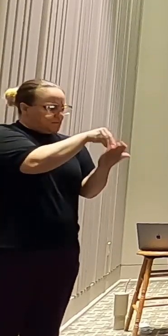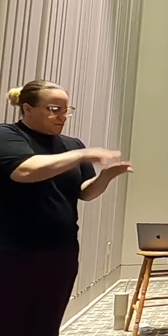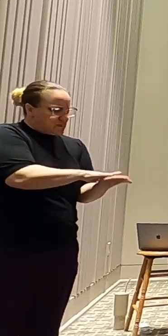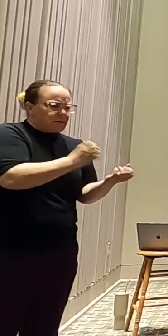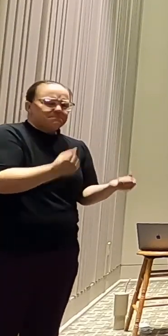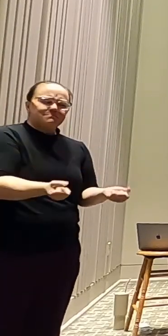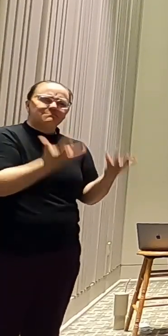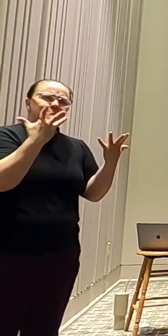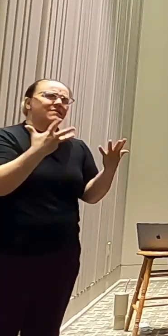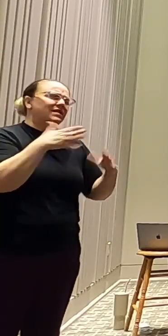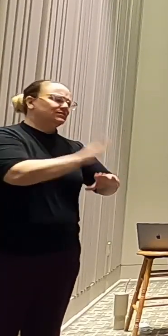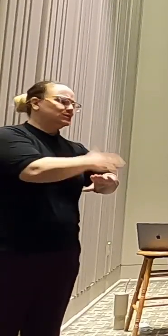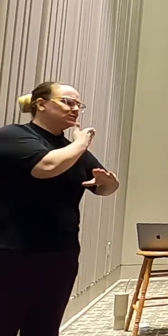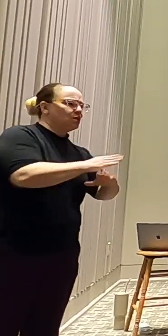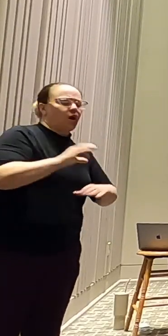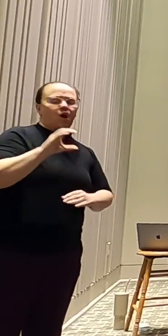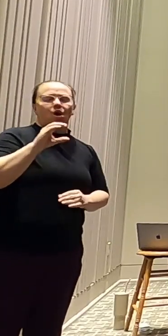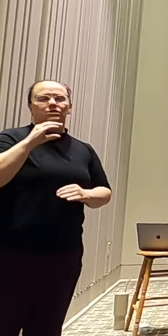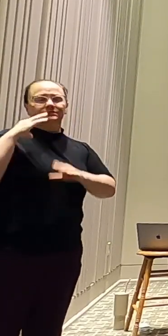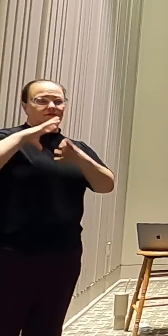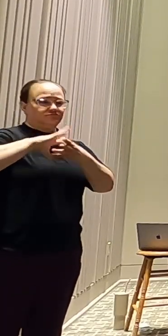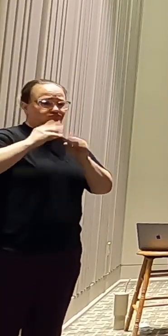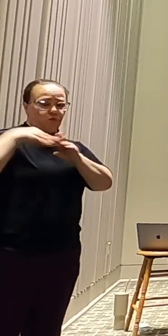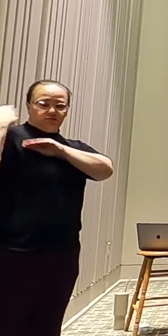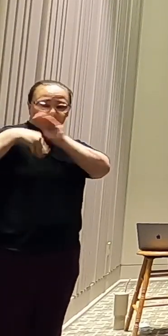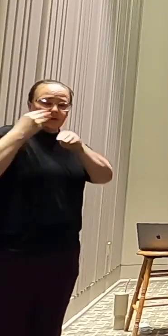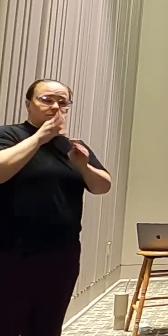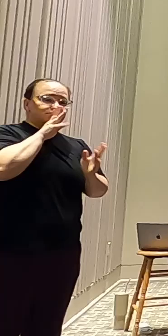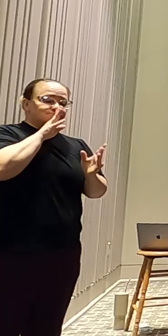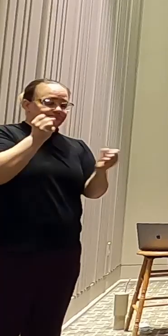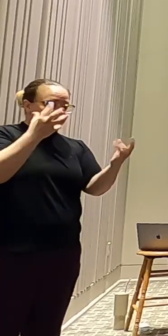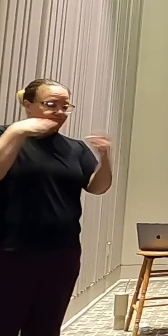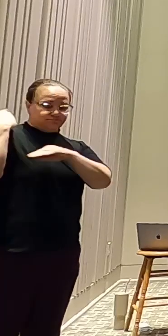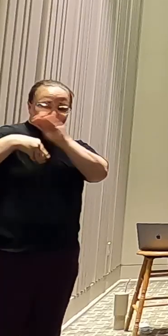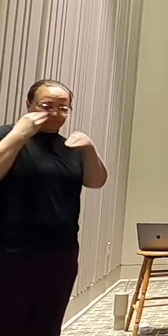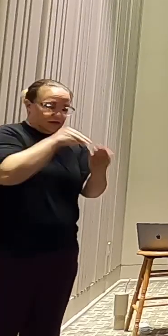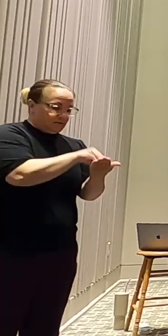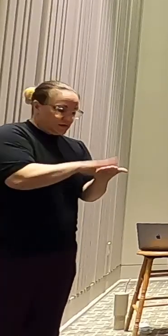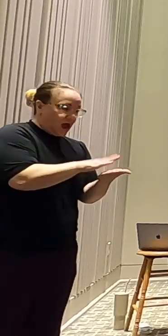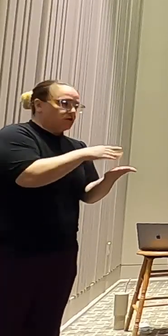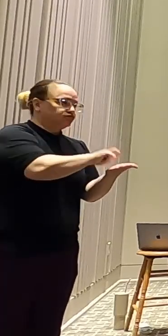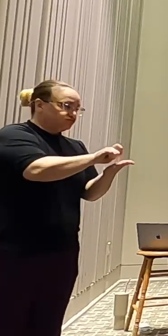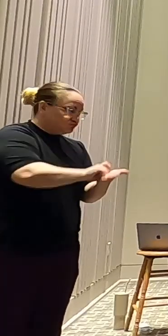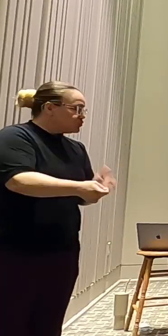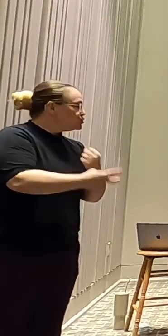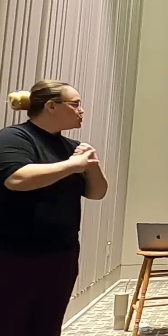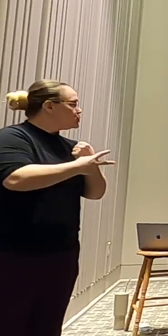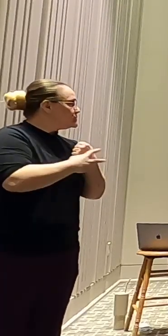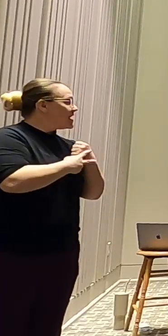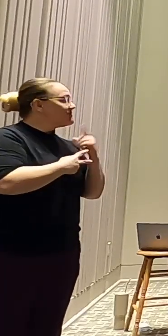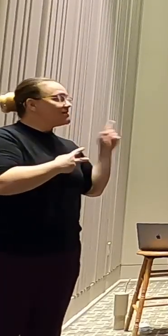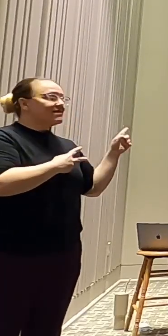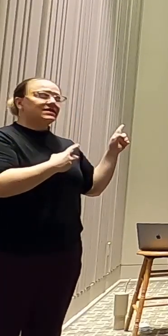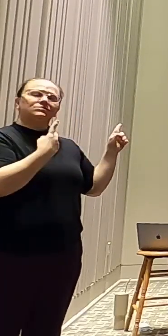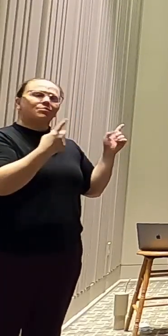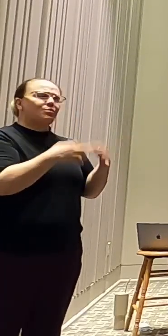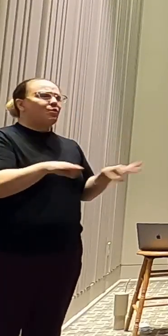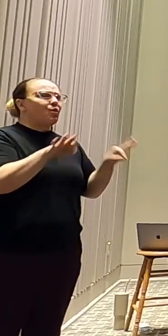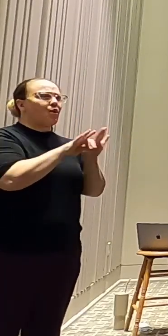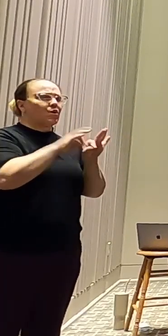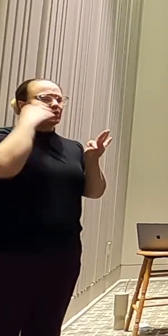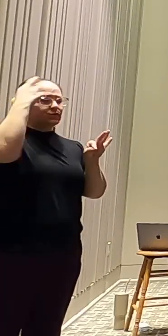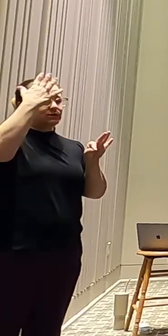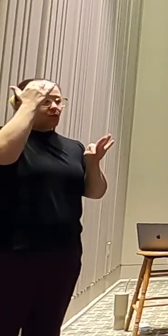the Kwakiwak at the Royal British Columbia Museum in Victoria. So he's one of the reasons why so much of their history is known